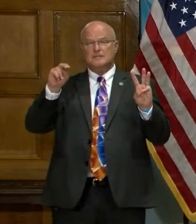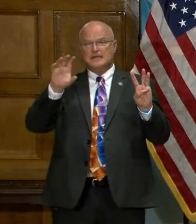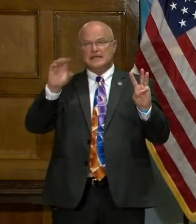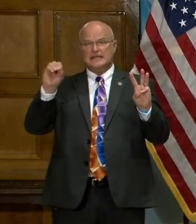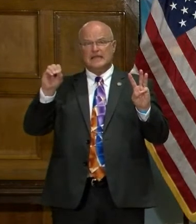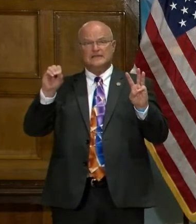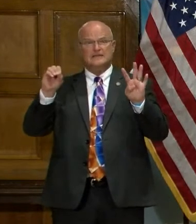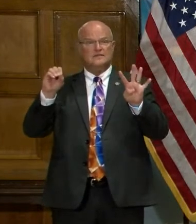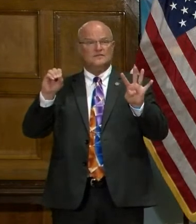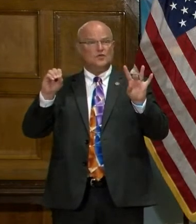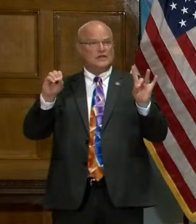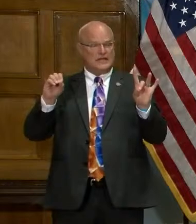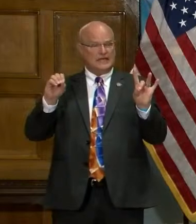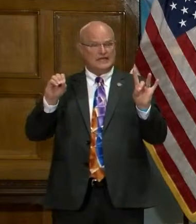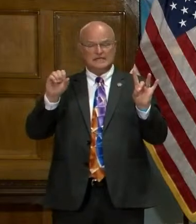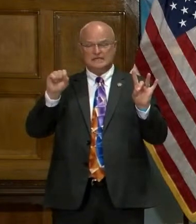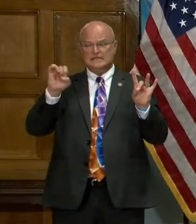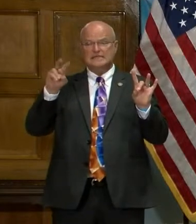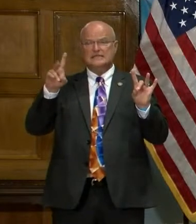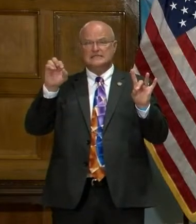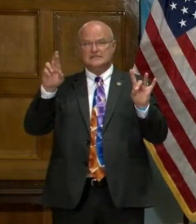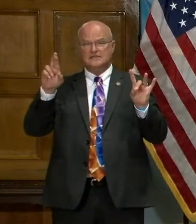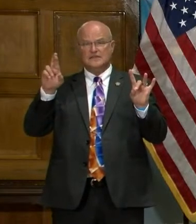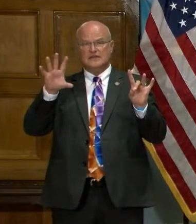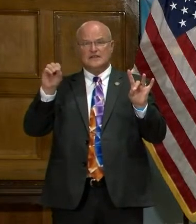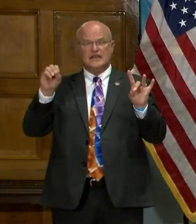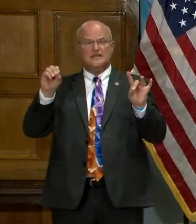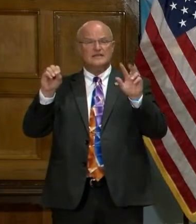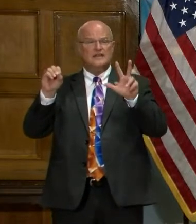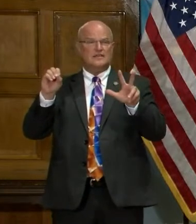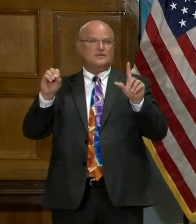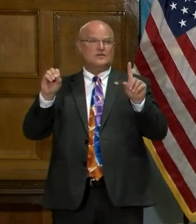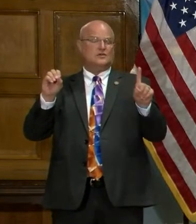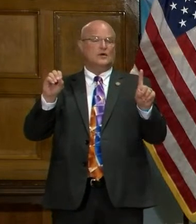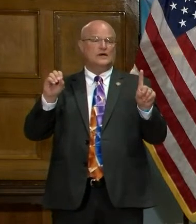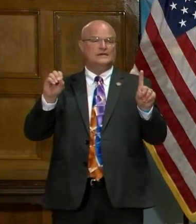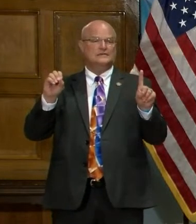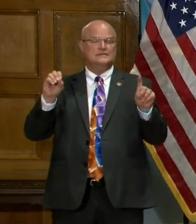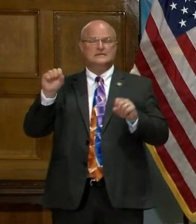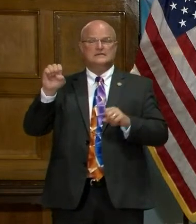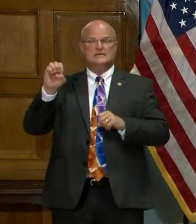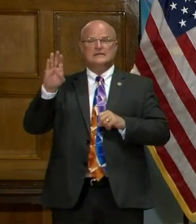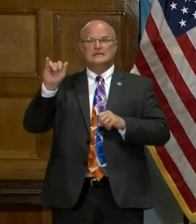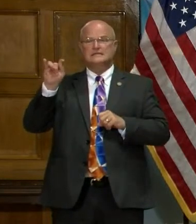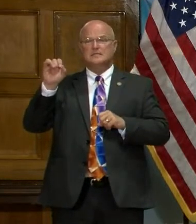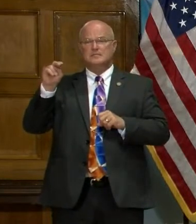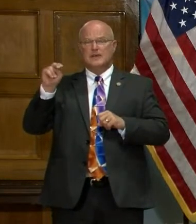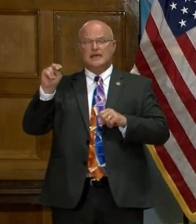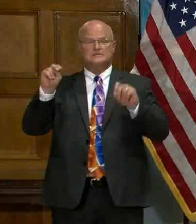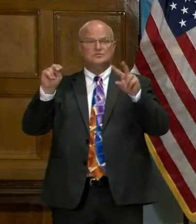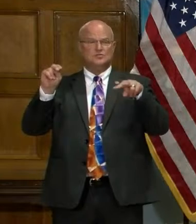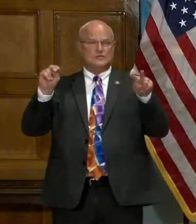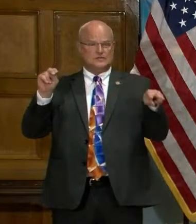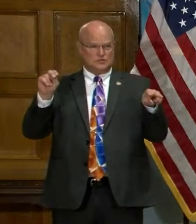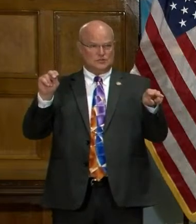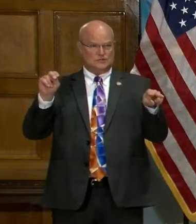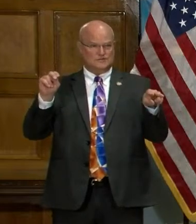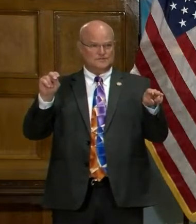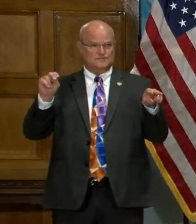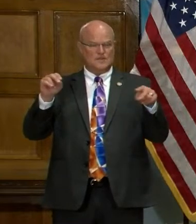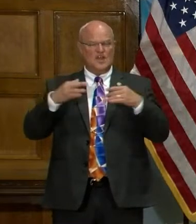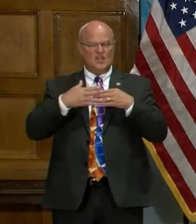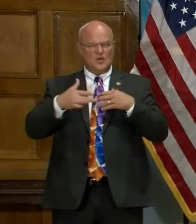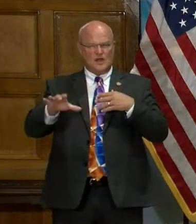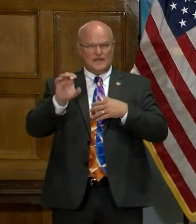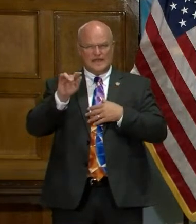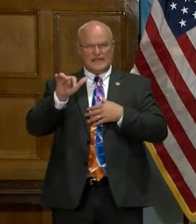had 48. Sevier County 31. And Sebastian County 22. The